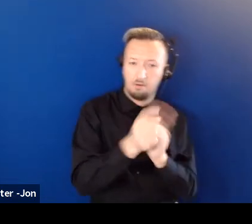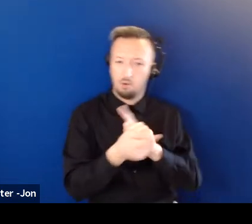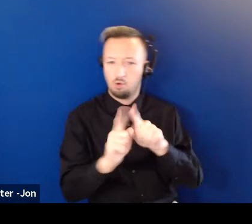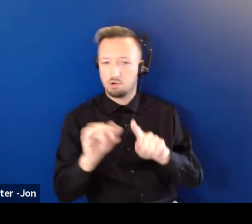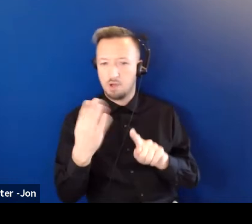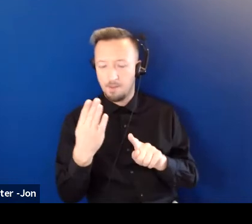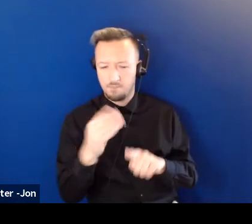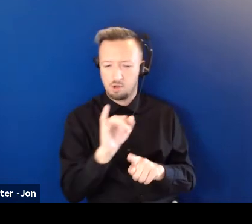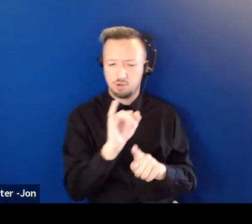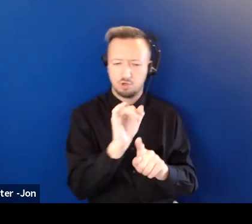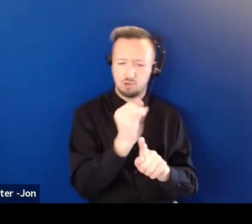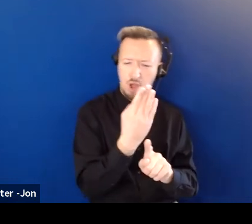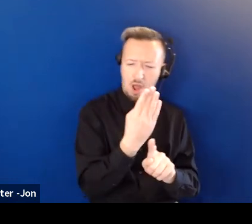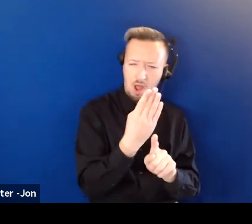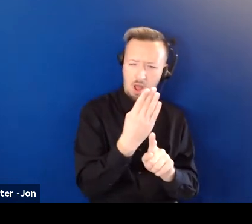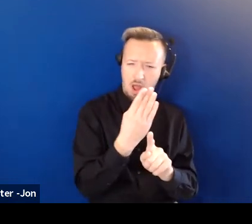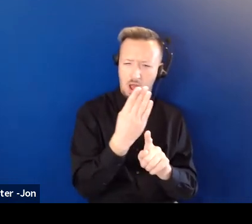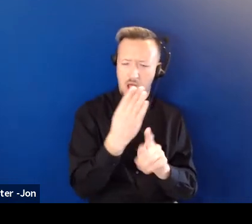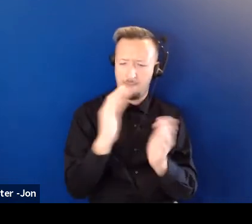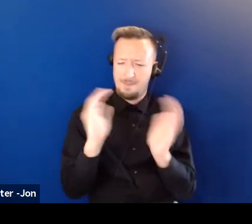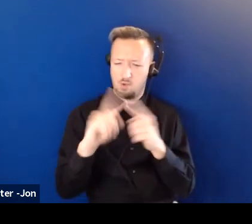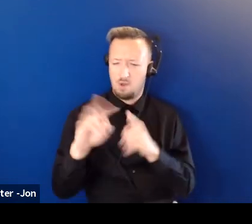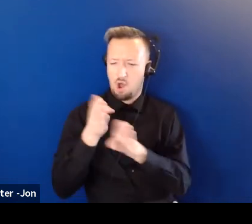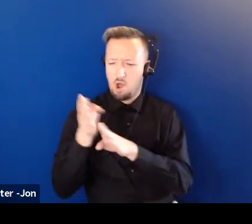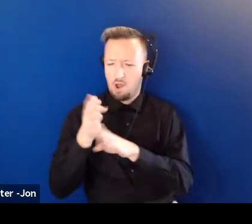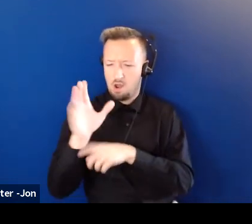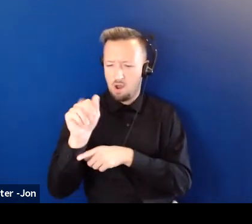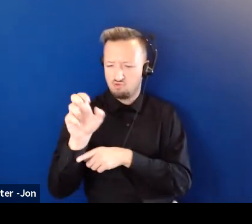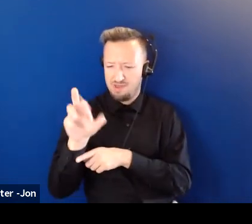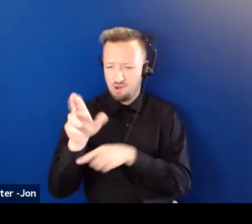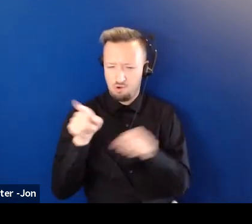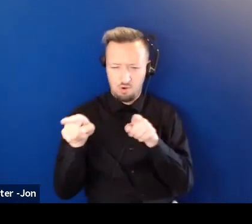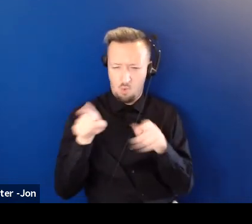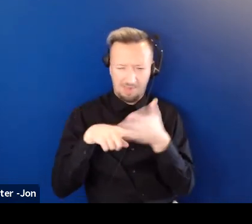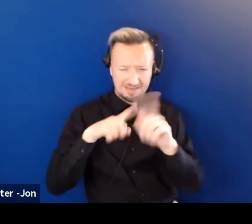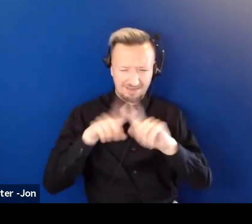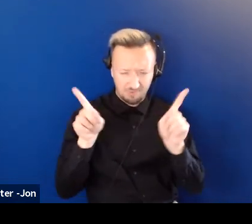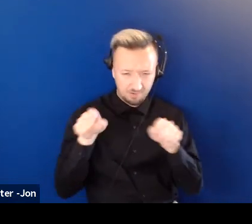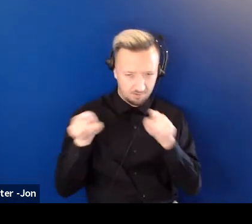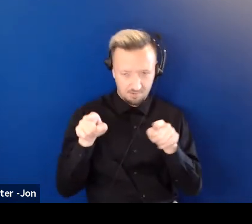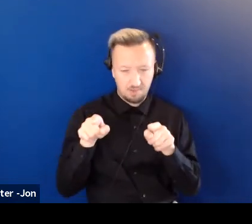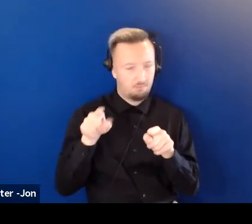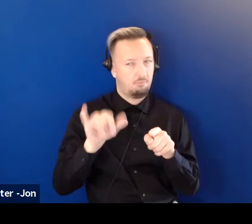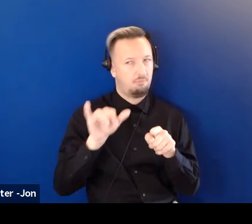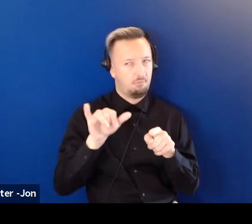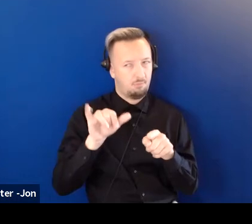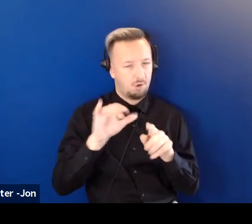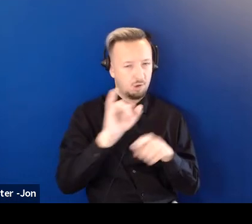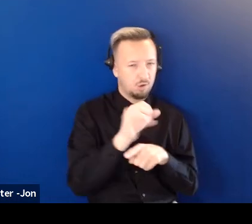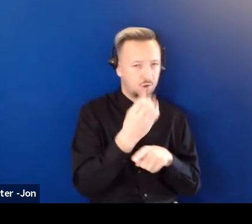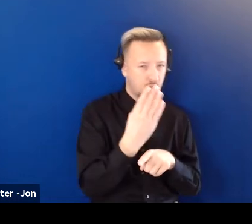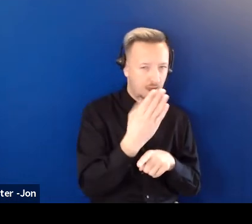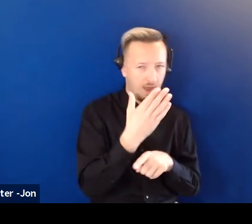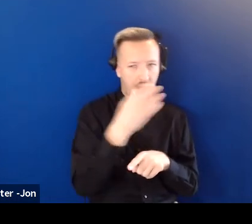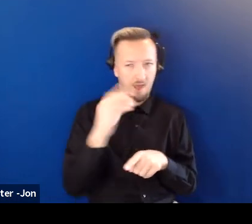job versus career, which was really difficult for elementary age. So that was a lesson learned, that maybe job and career